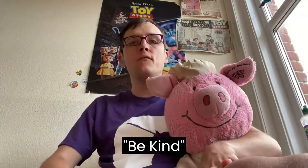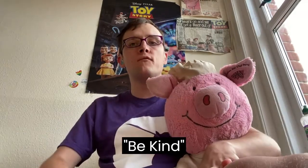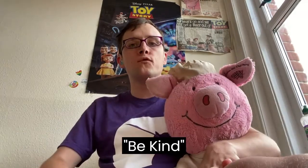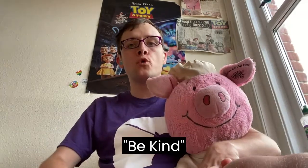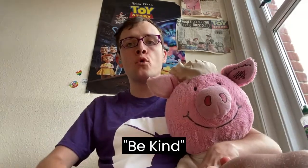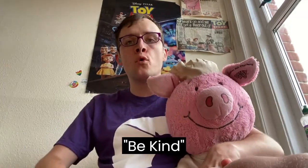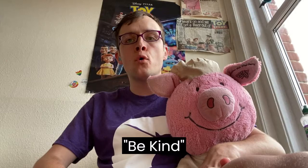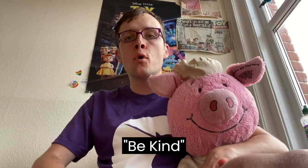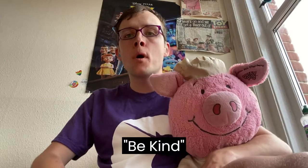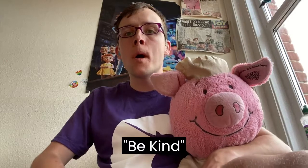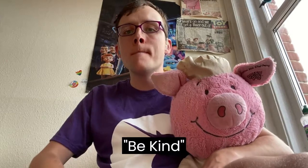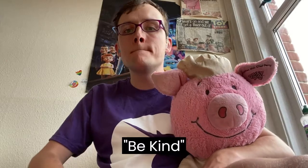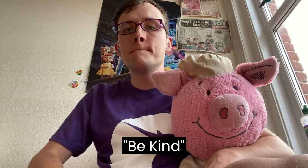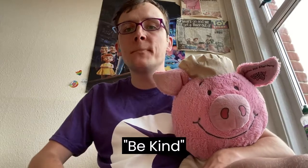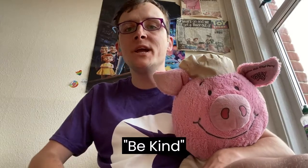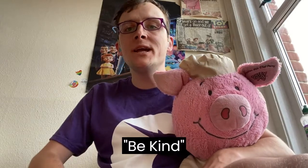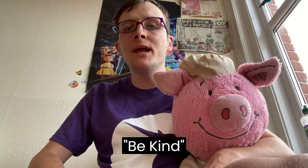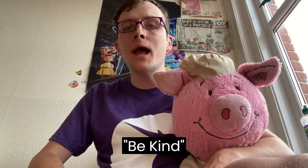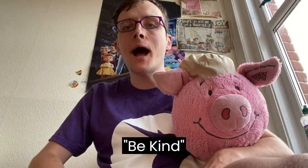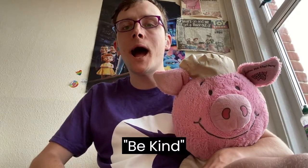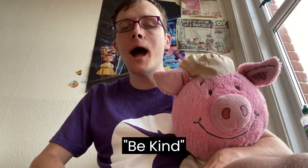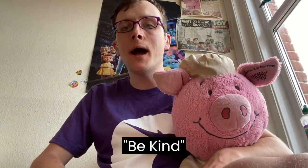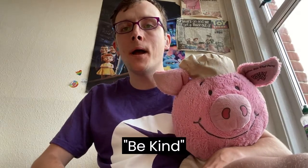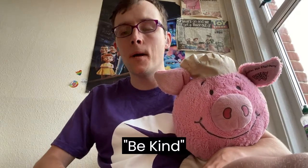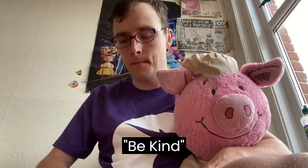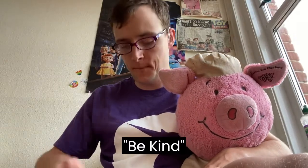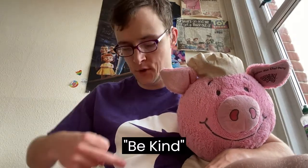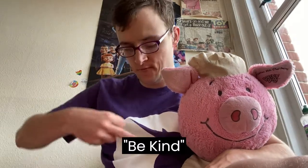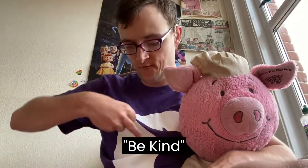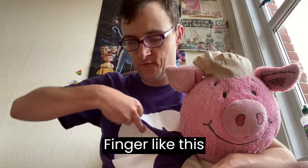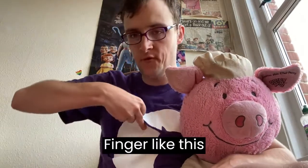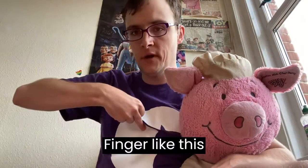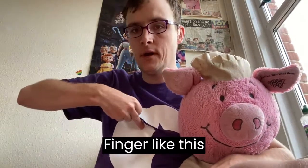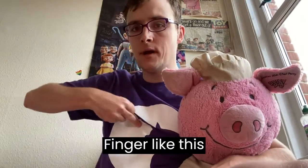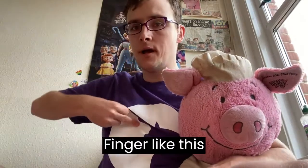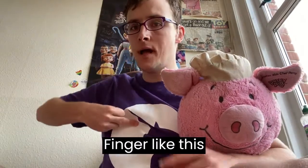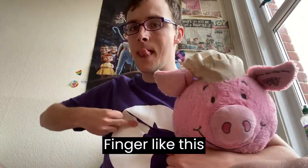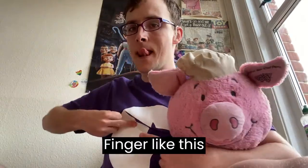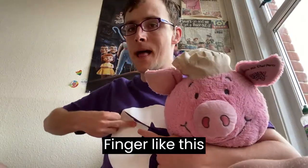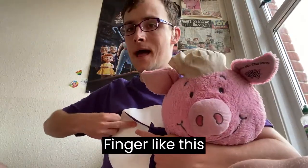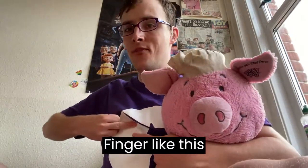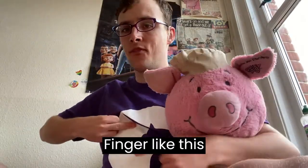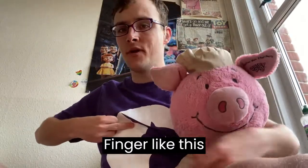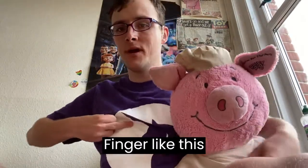be behind the video of nothing.